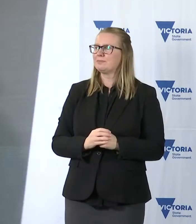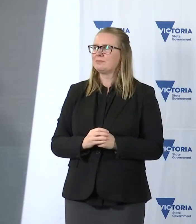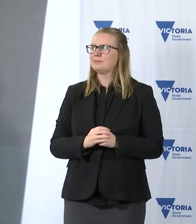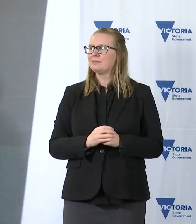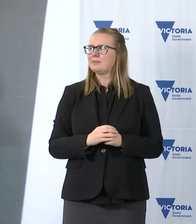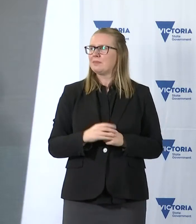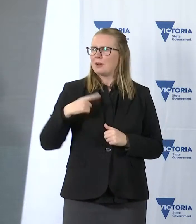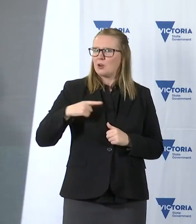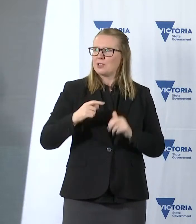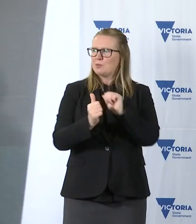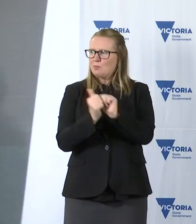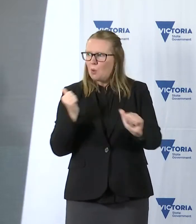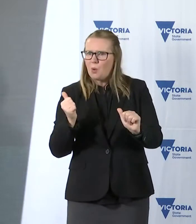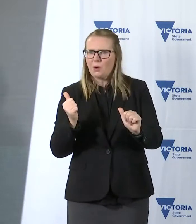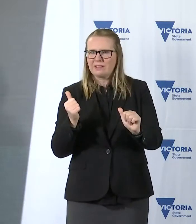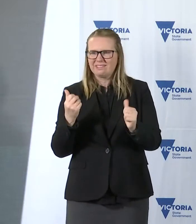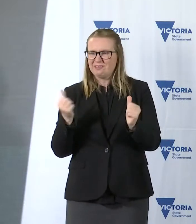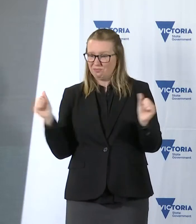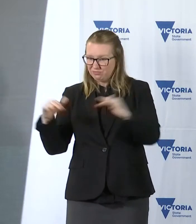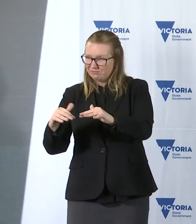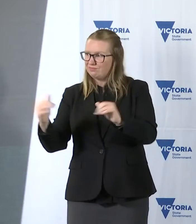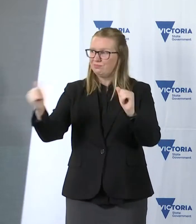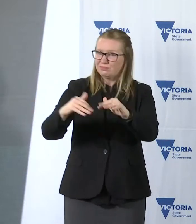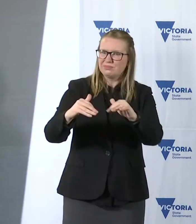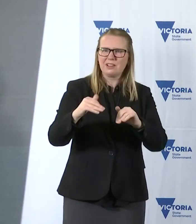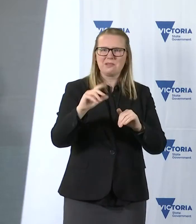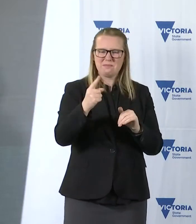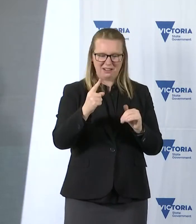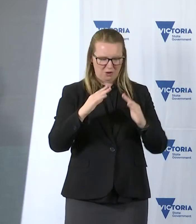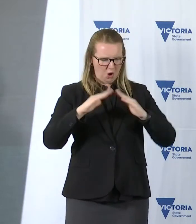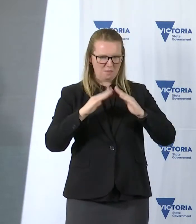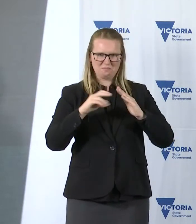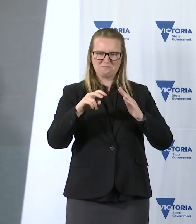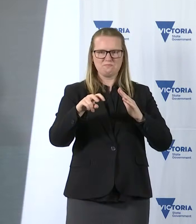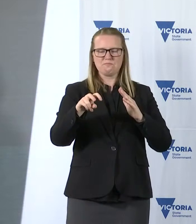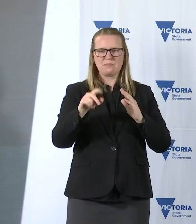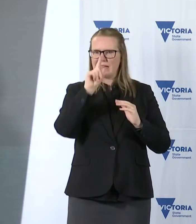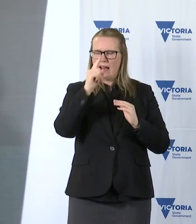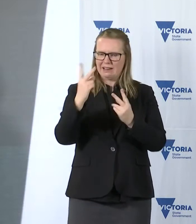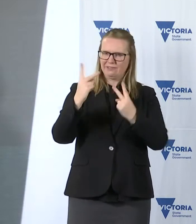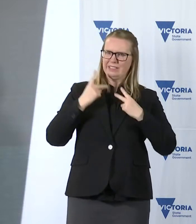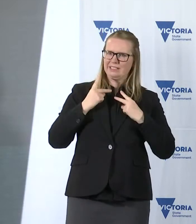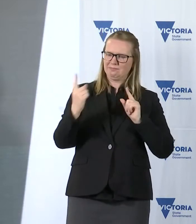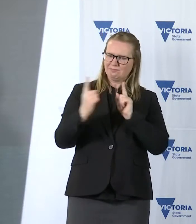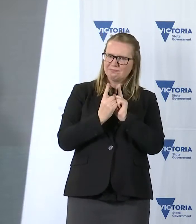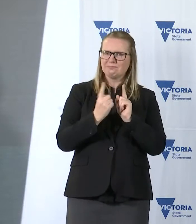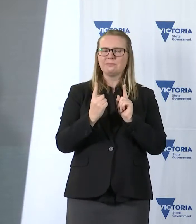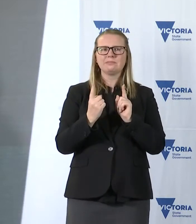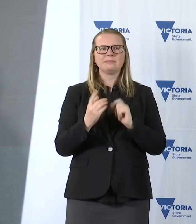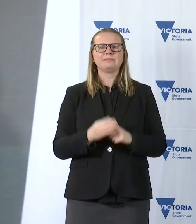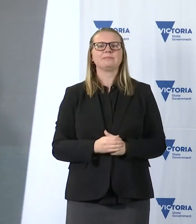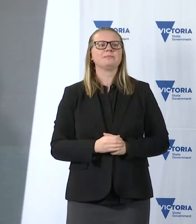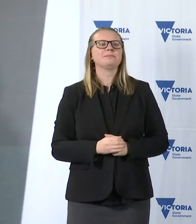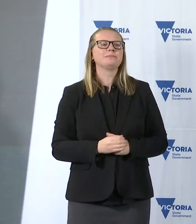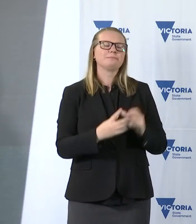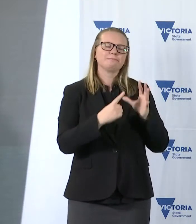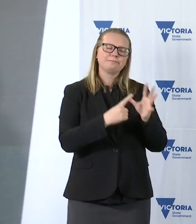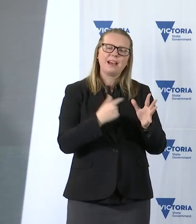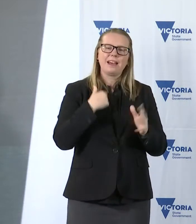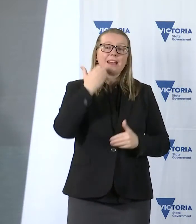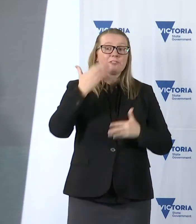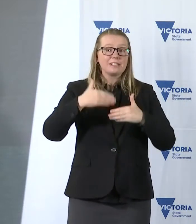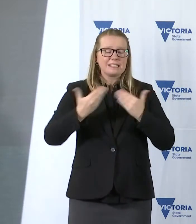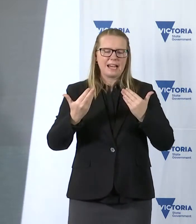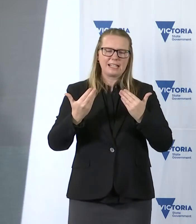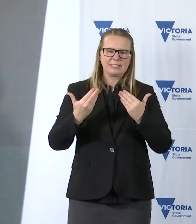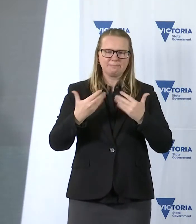position? So we'll review, as we've said all along, on a day-by-day basis, but at the moment these settings are for